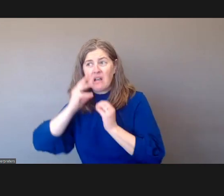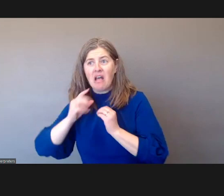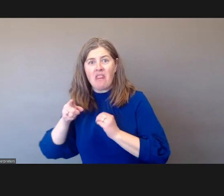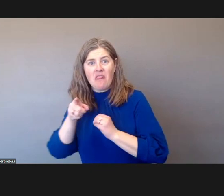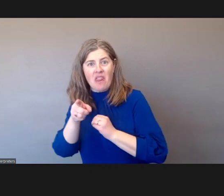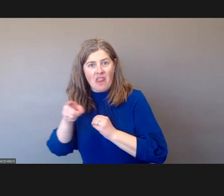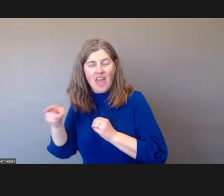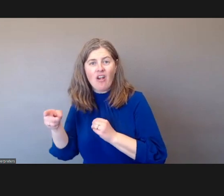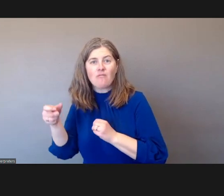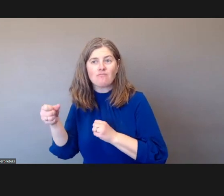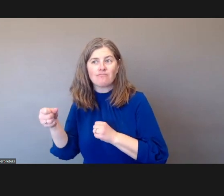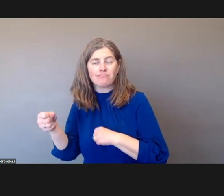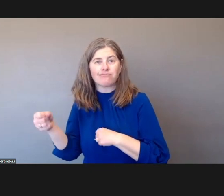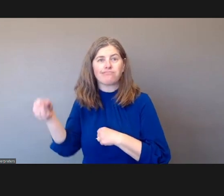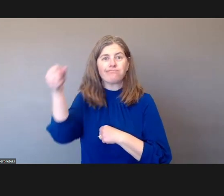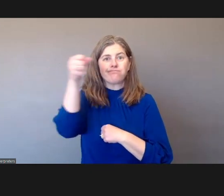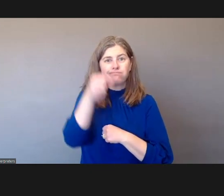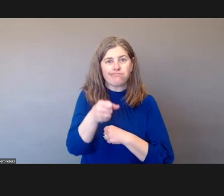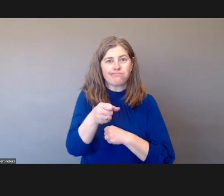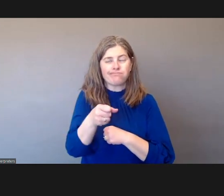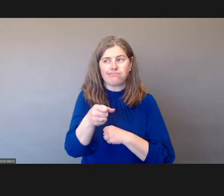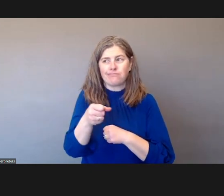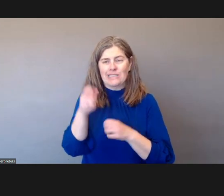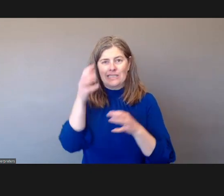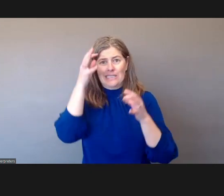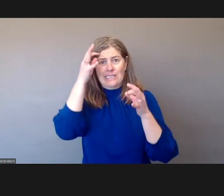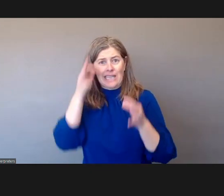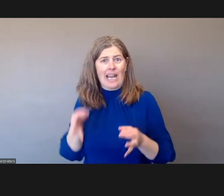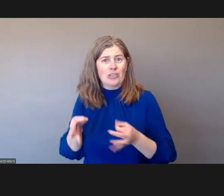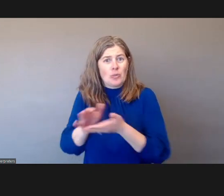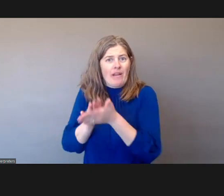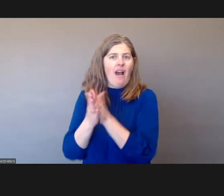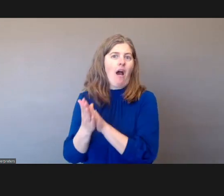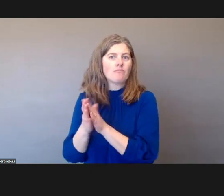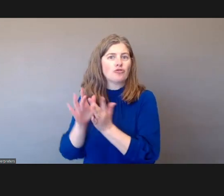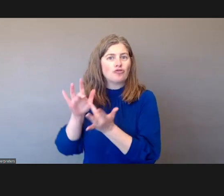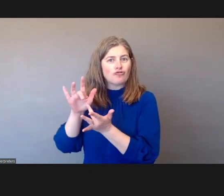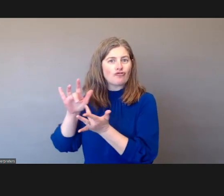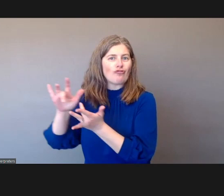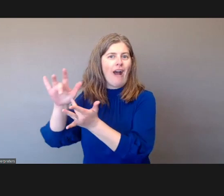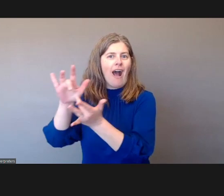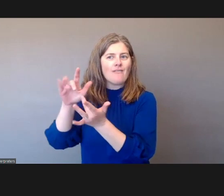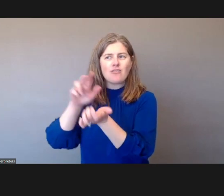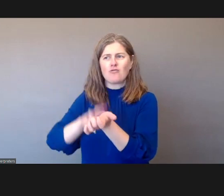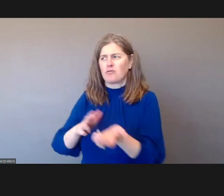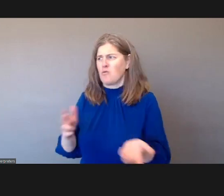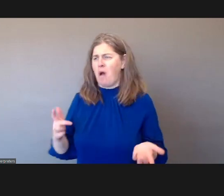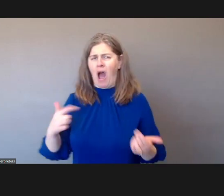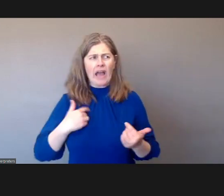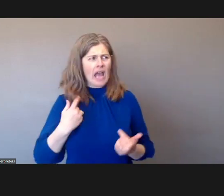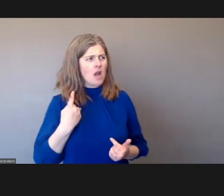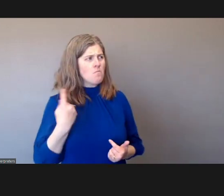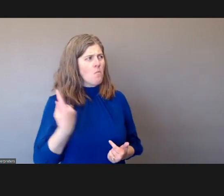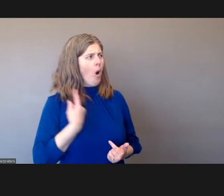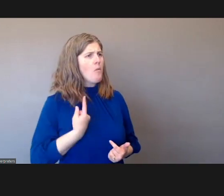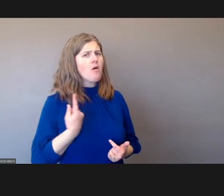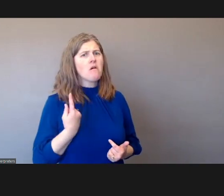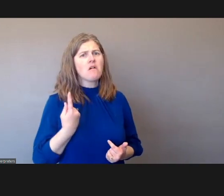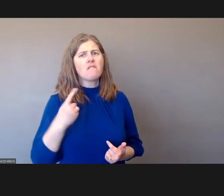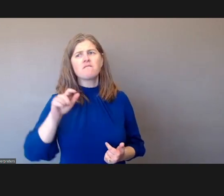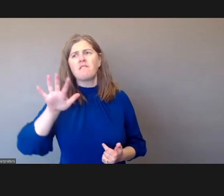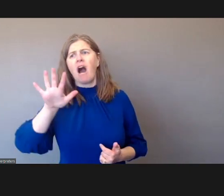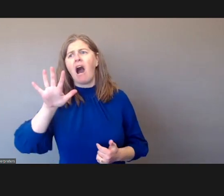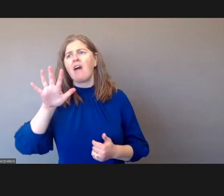actually, deciding just to be traveling nurses. And hey, I can be mobile and do 5, 10, 15 years